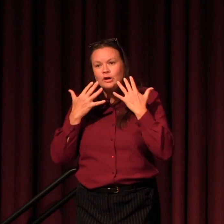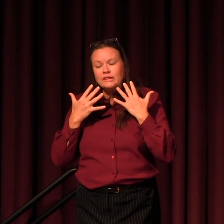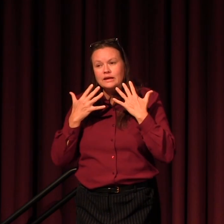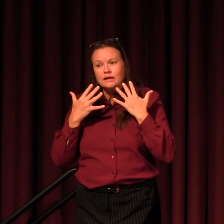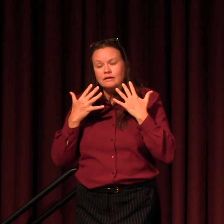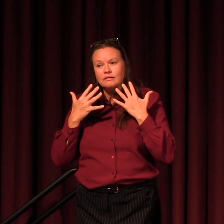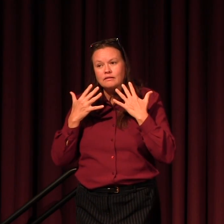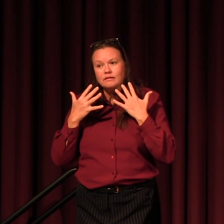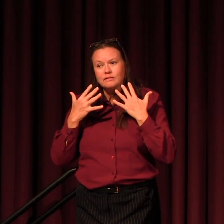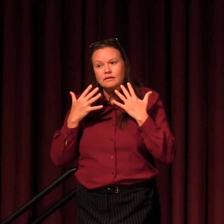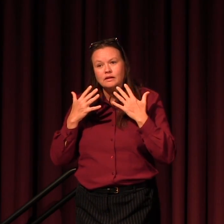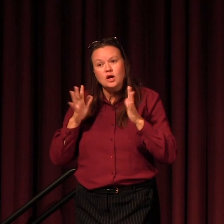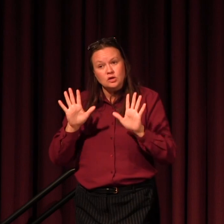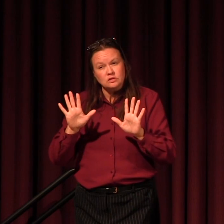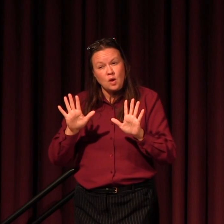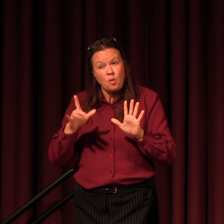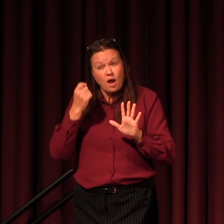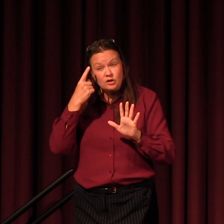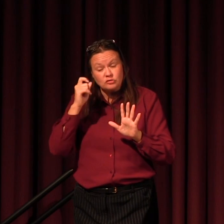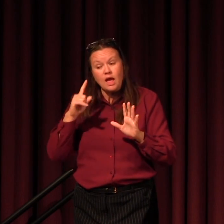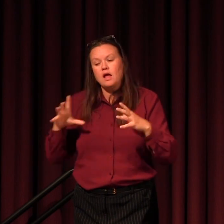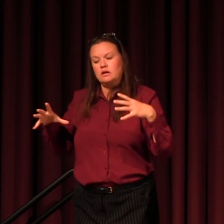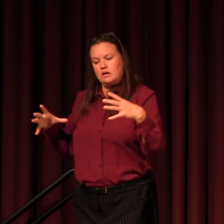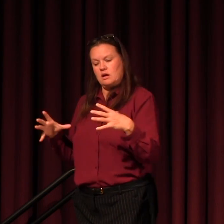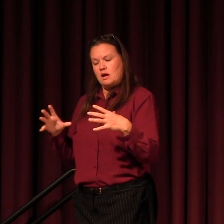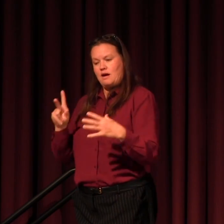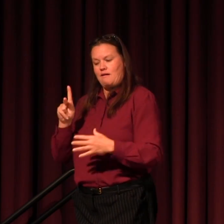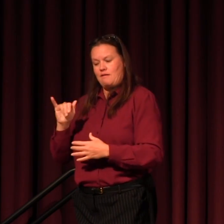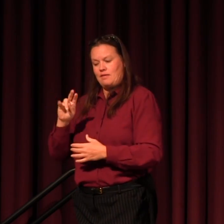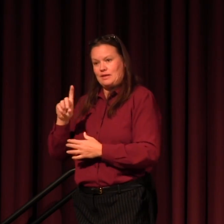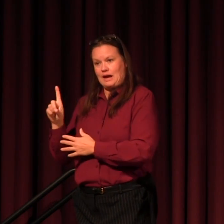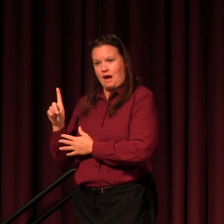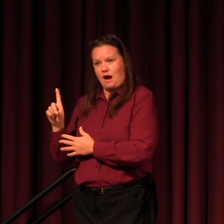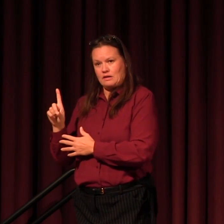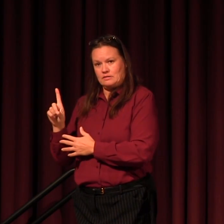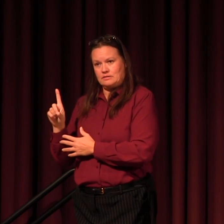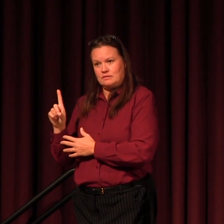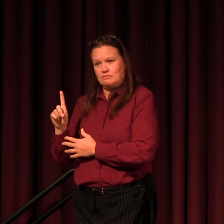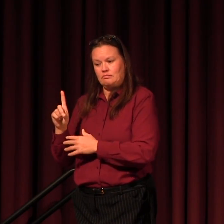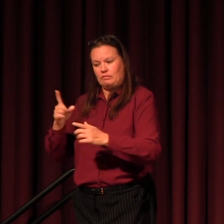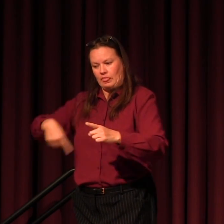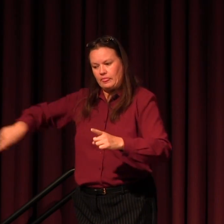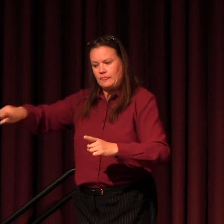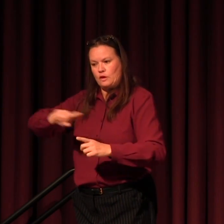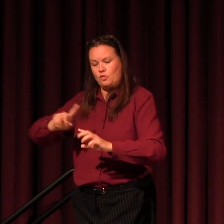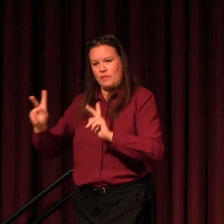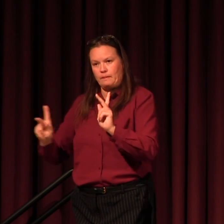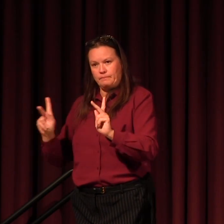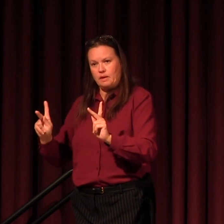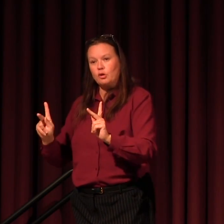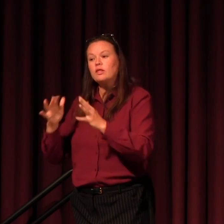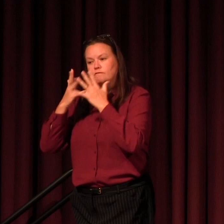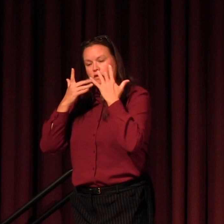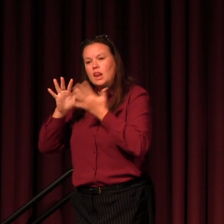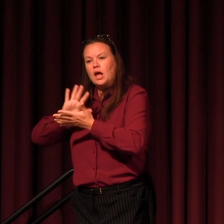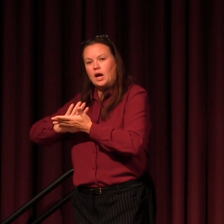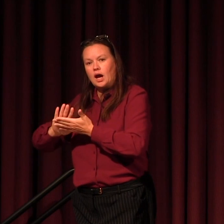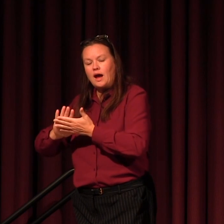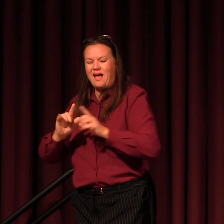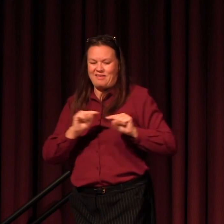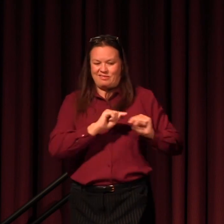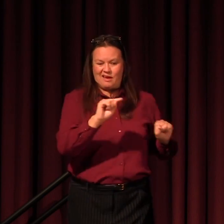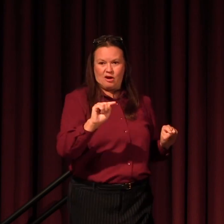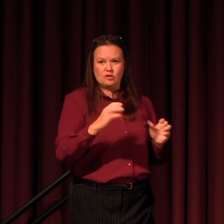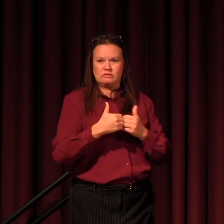That's the paradox we got to make sure we pay attention to. That's part of what we're seeing in our community today, is a lot of people defending